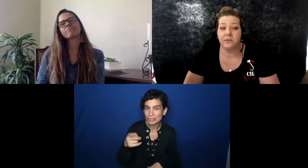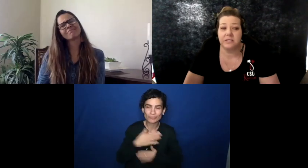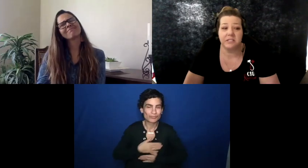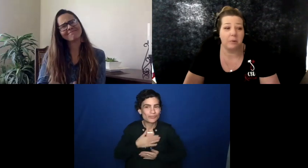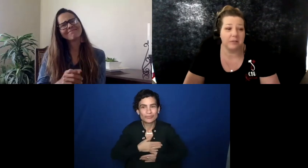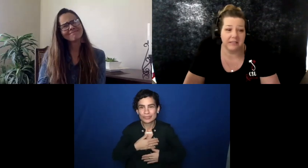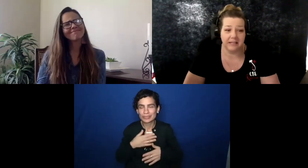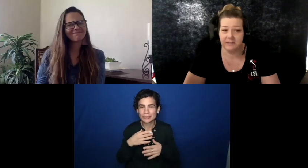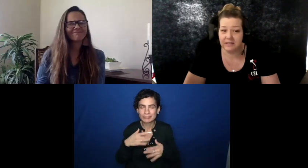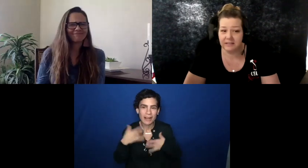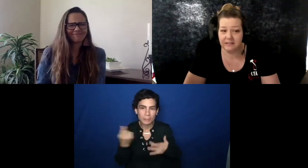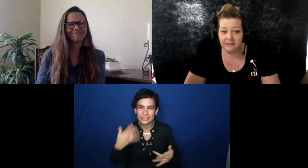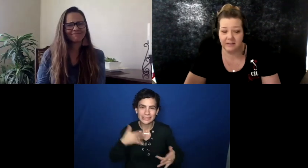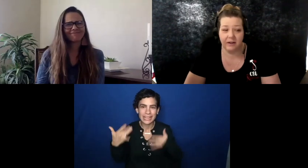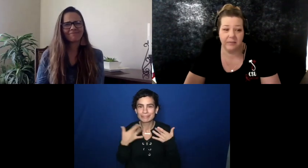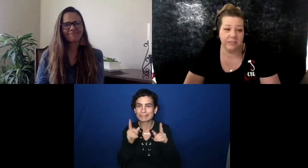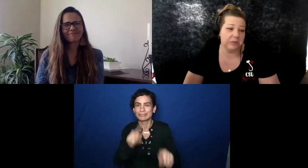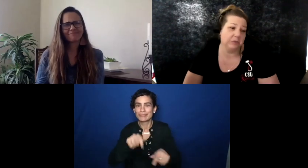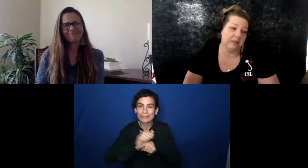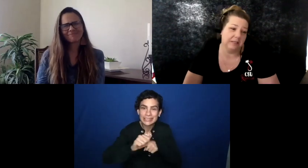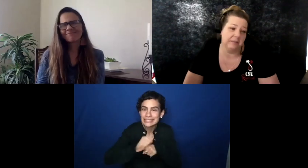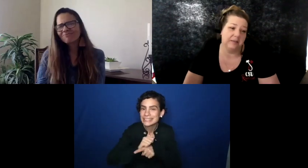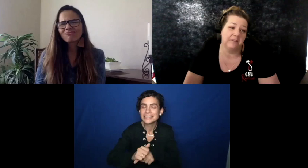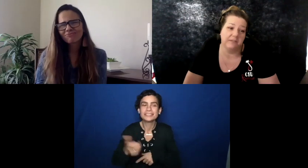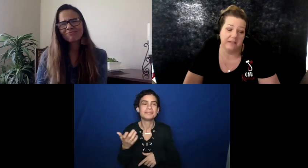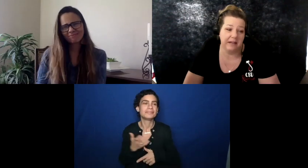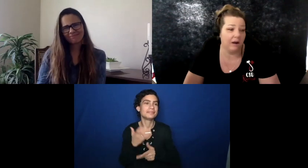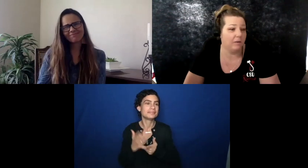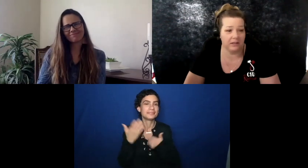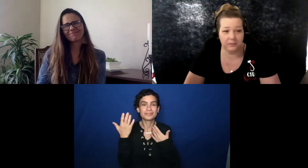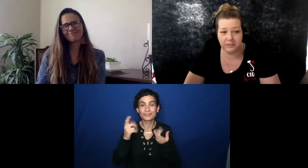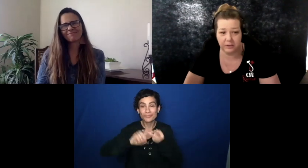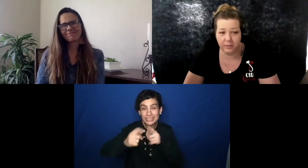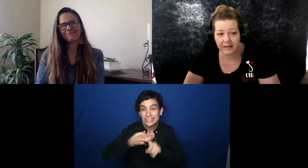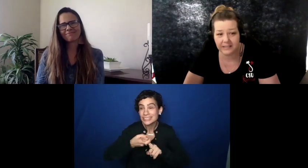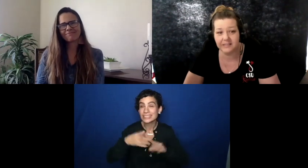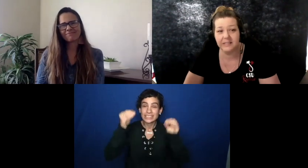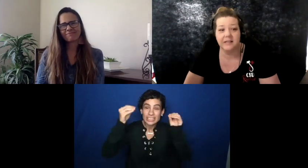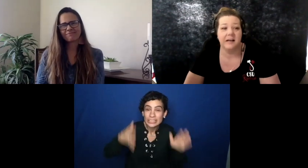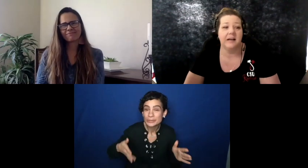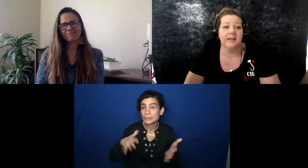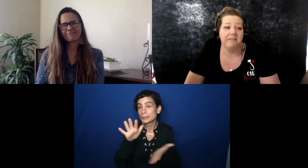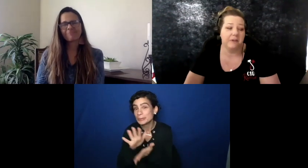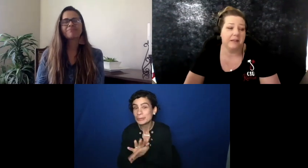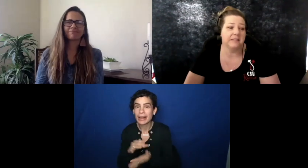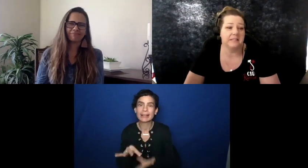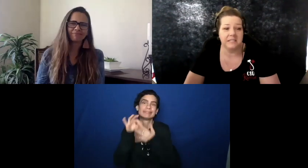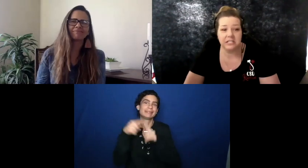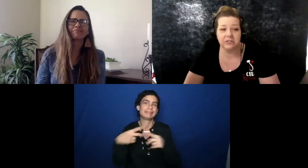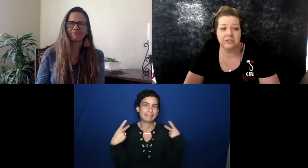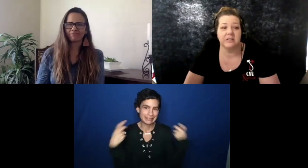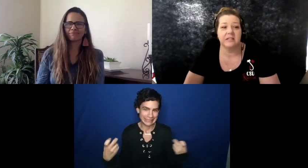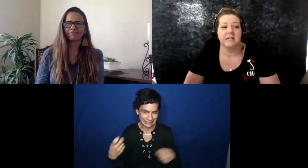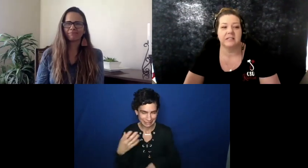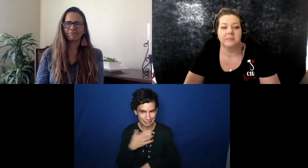Also, these sports activities that they're able to be involved in. They always are thrilled to go to practice. They have friends,